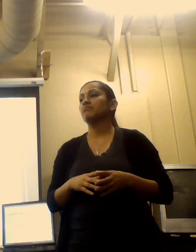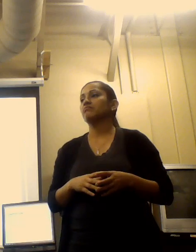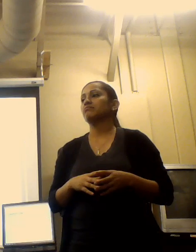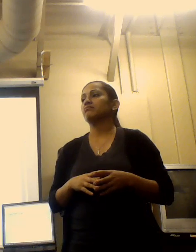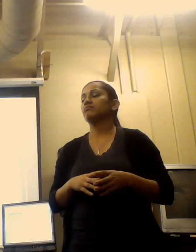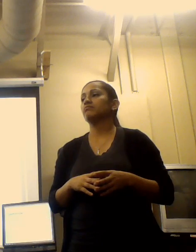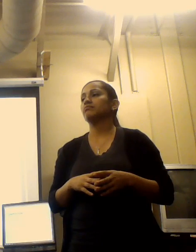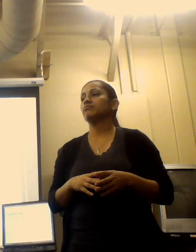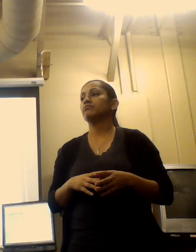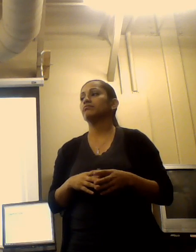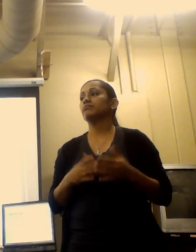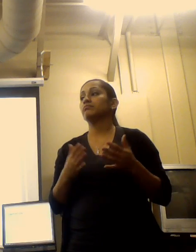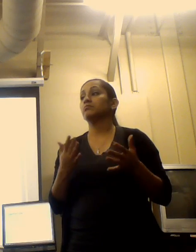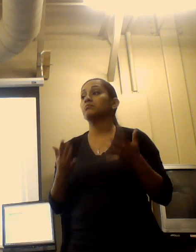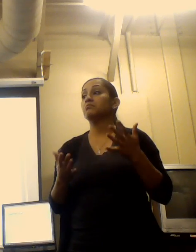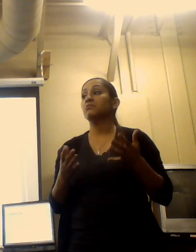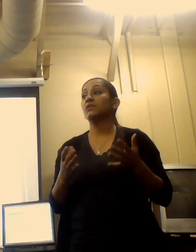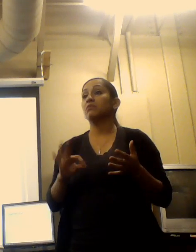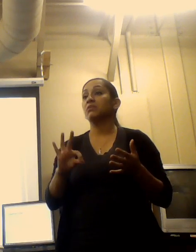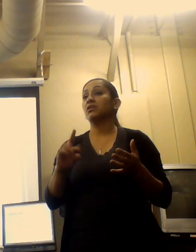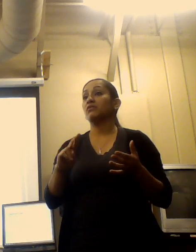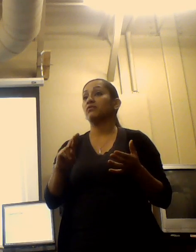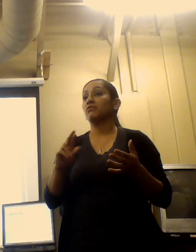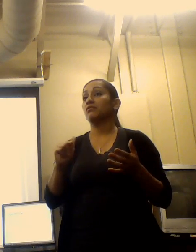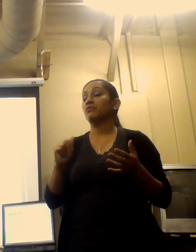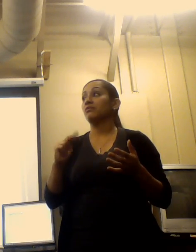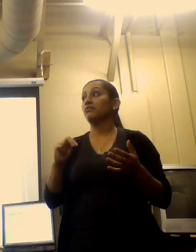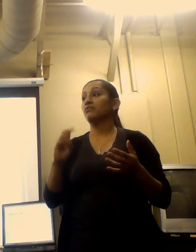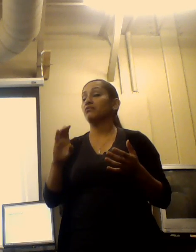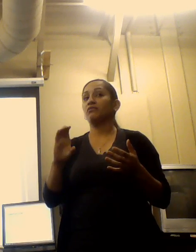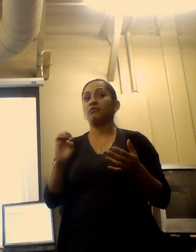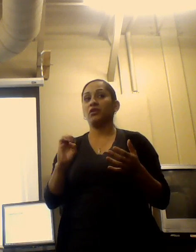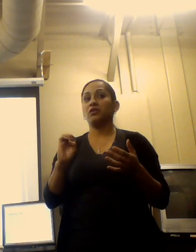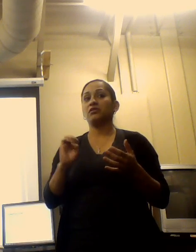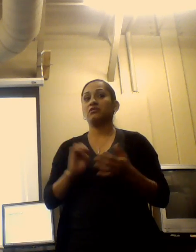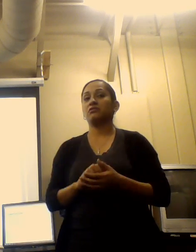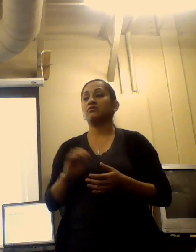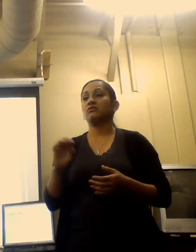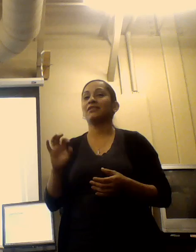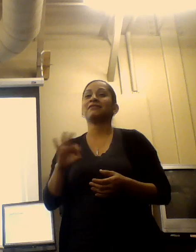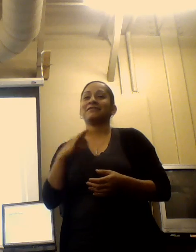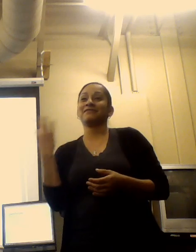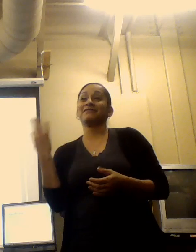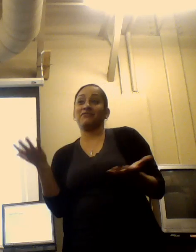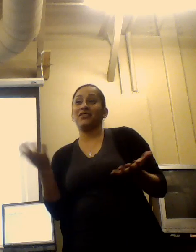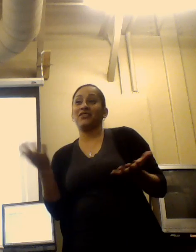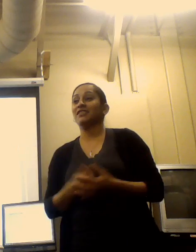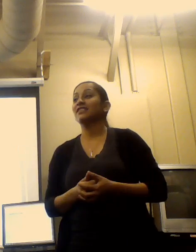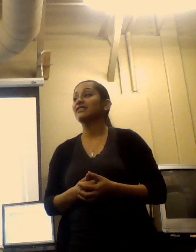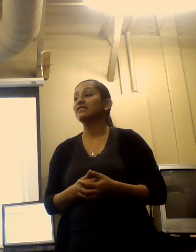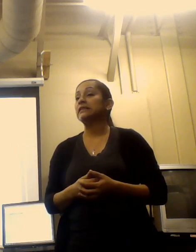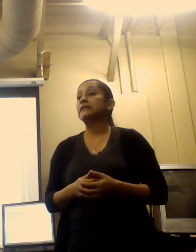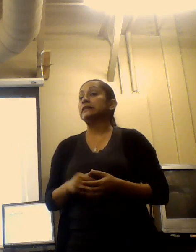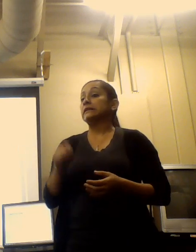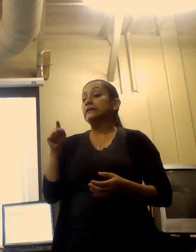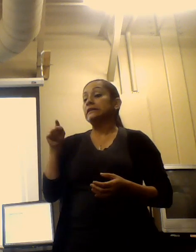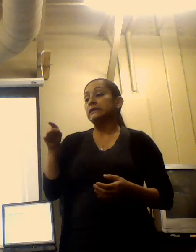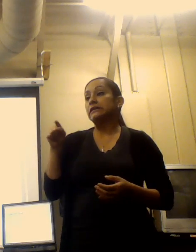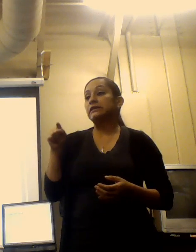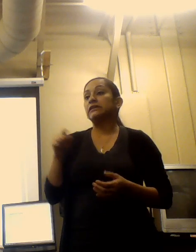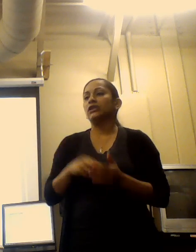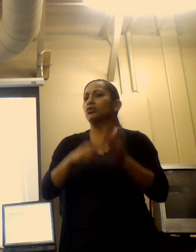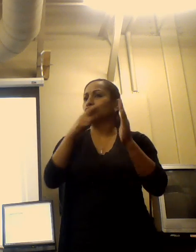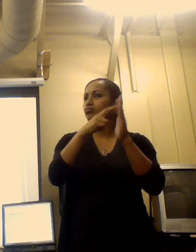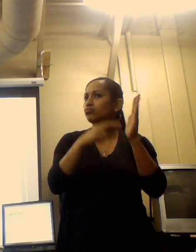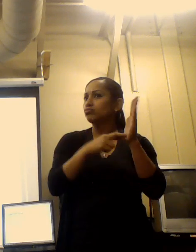France, nobody mentioned going to France, but they actually have very, very strict street photography rules. So understanding where